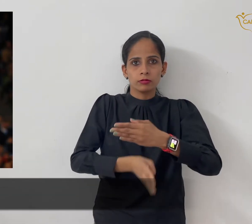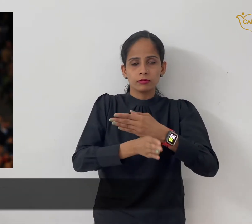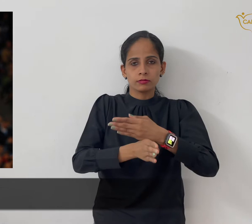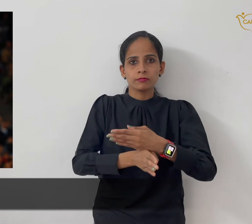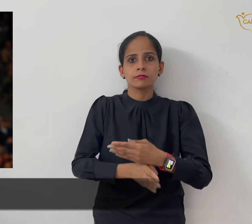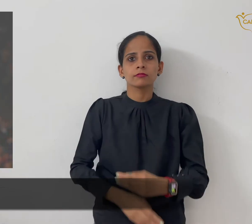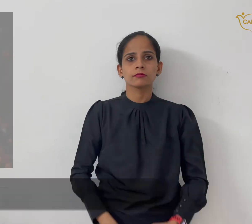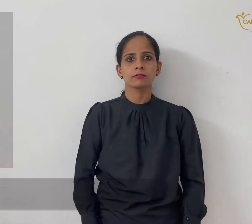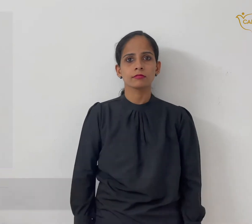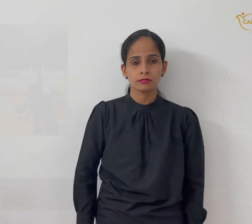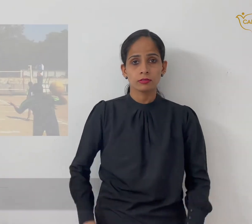Football.